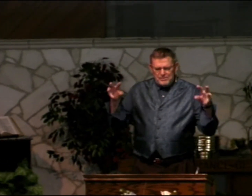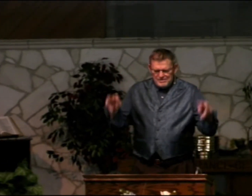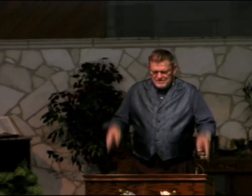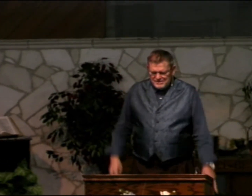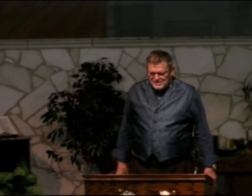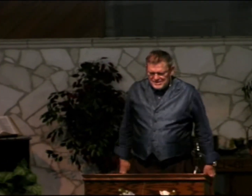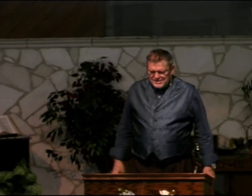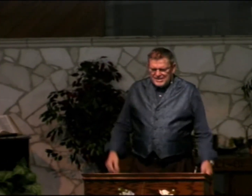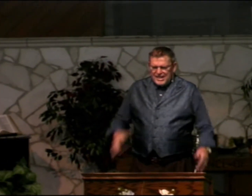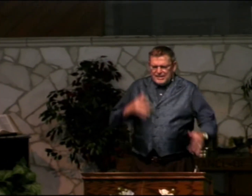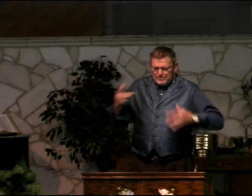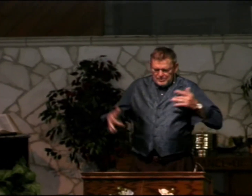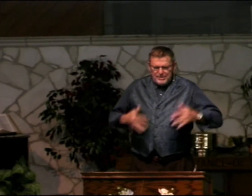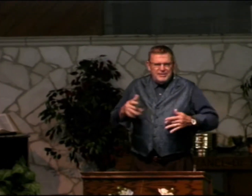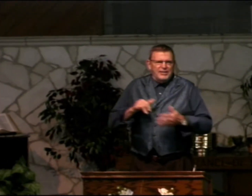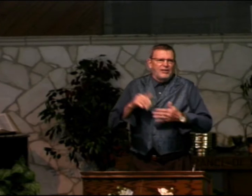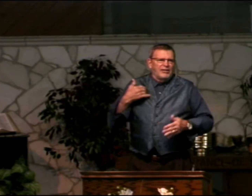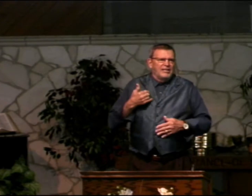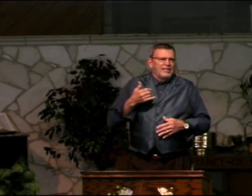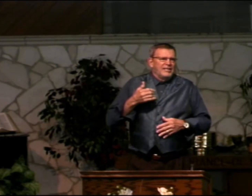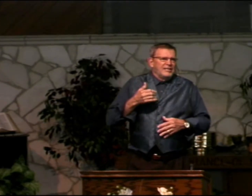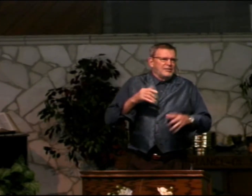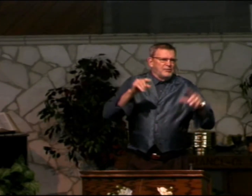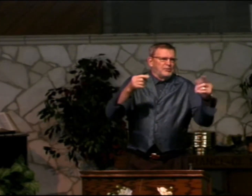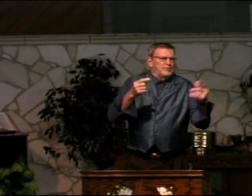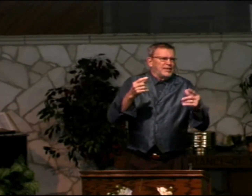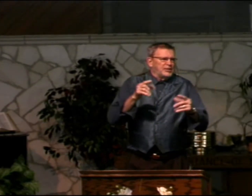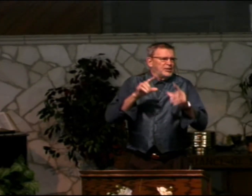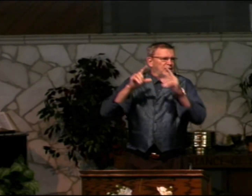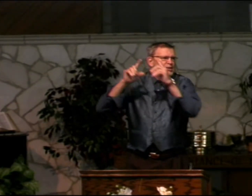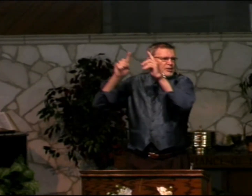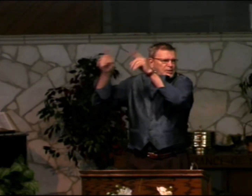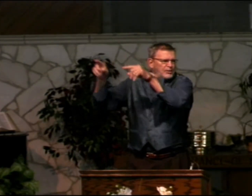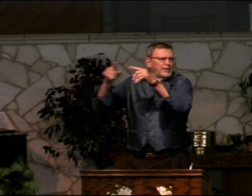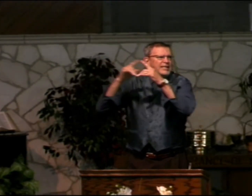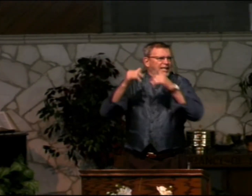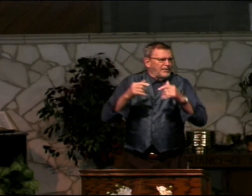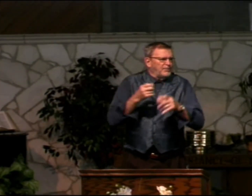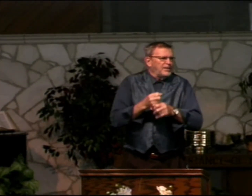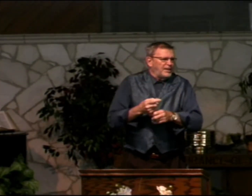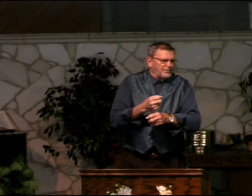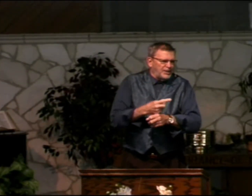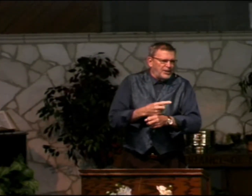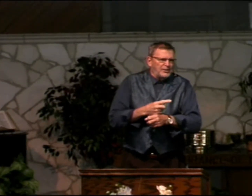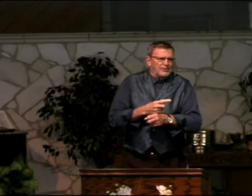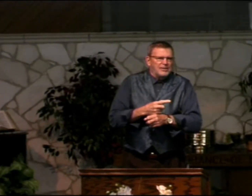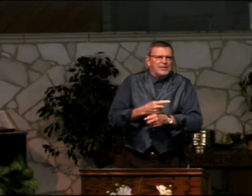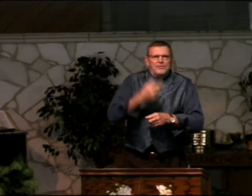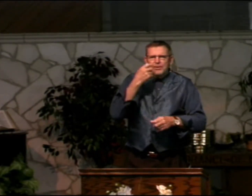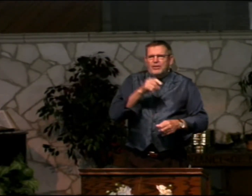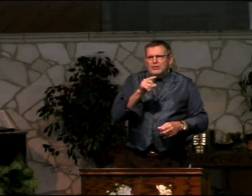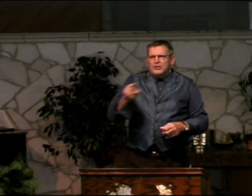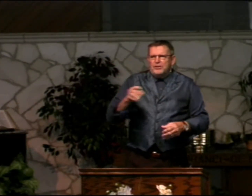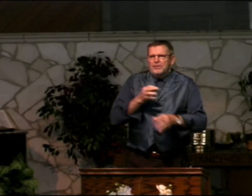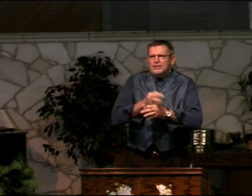Wow. I am thrilled that our group gets to go to camp every year